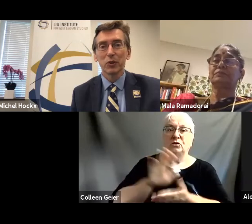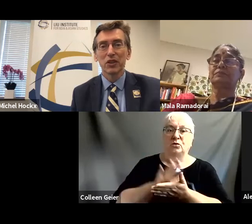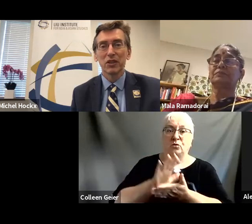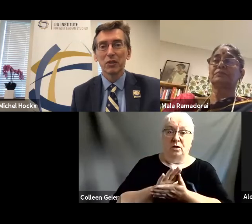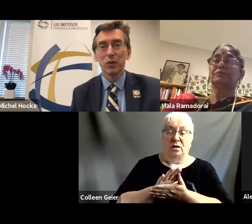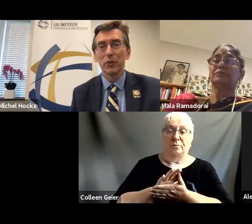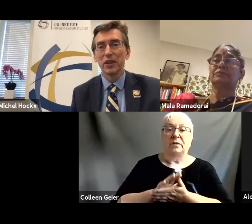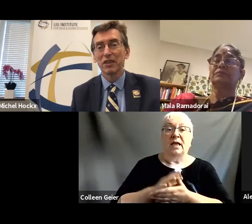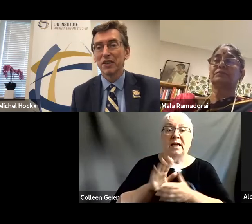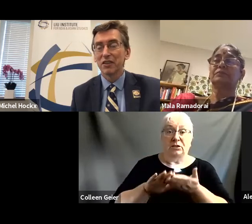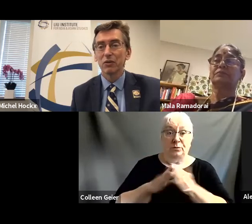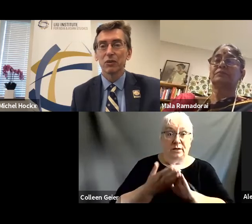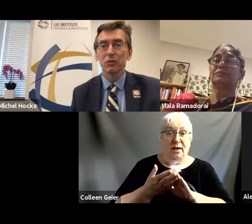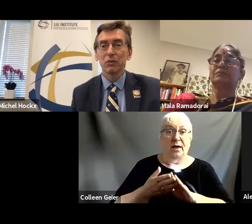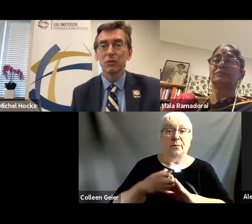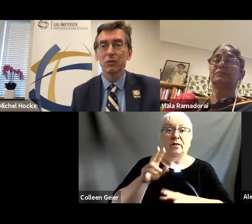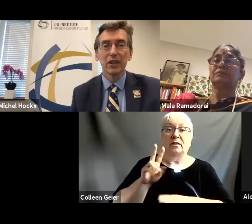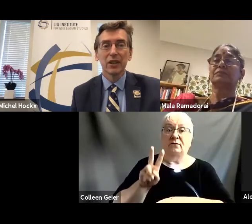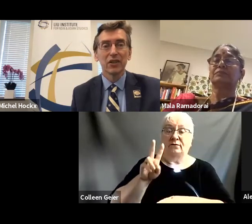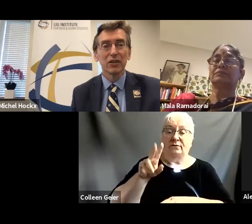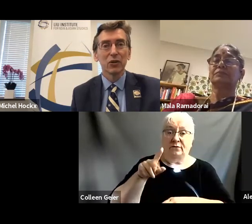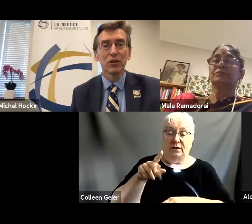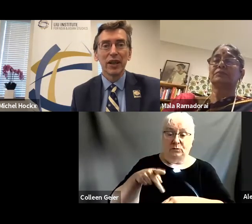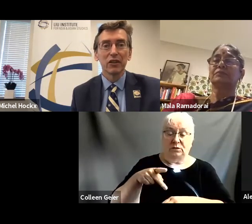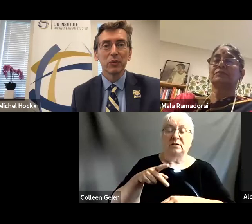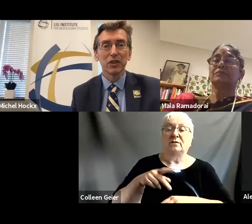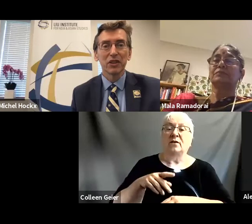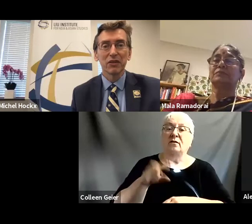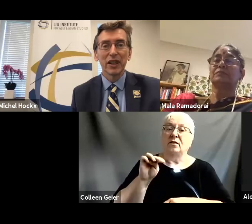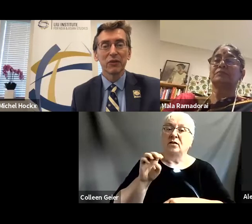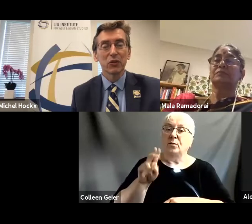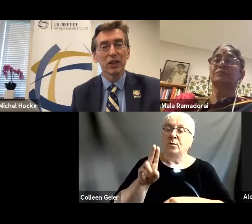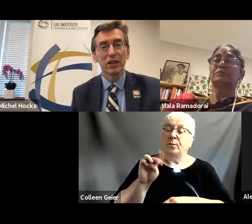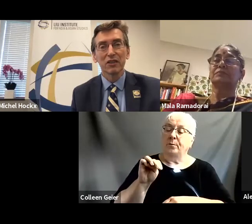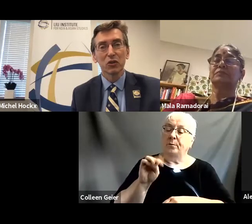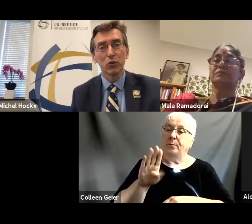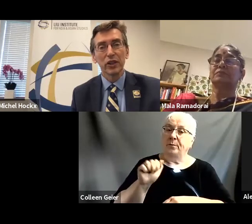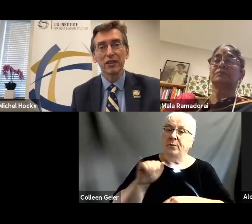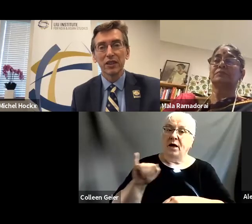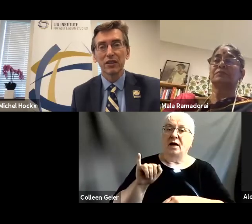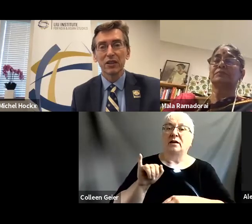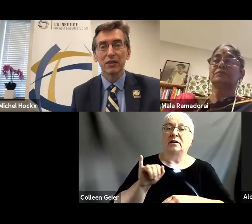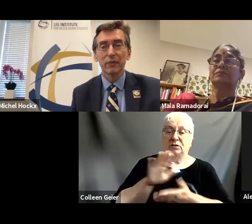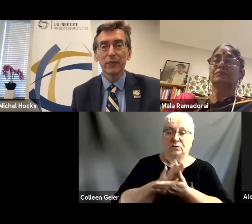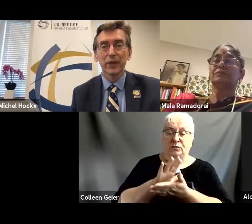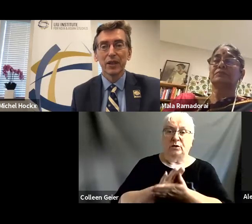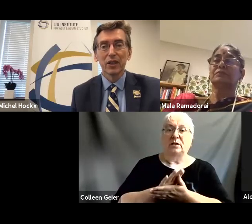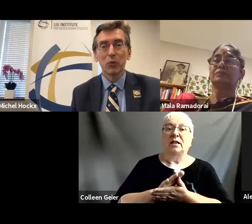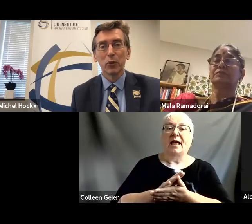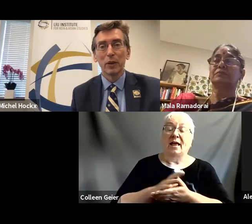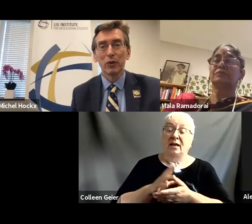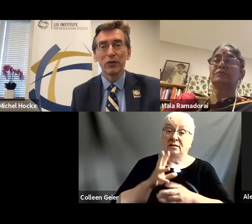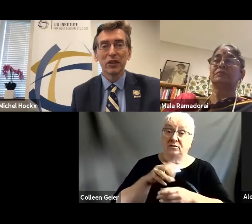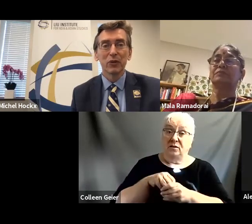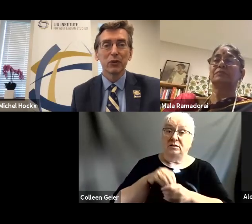at the prestigious Bombay International School. She has also held the position of head of training at SchoolNet India. A